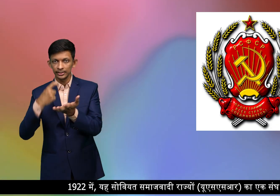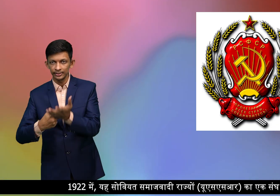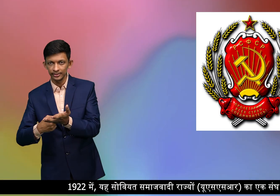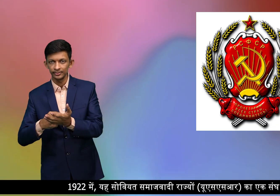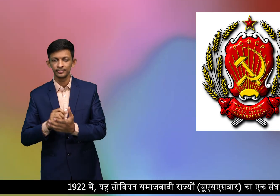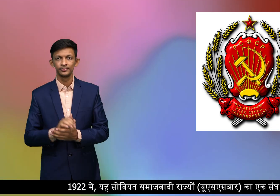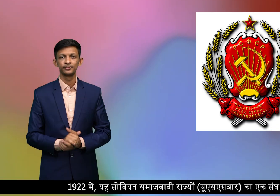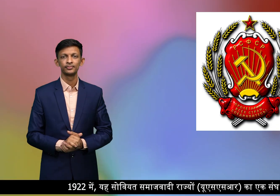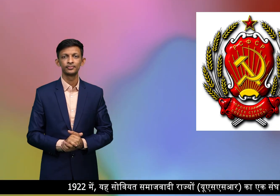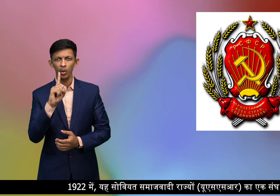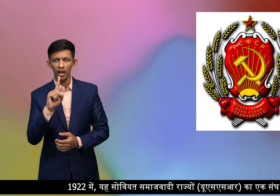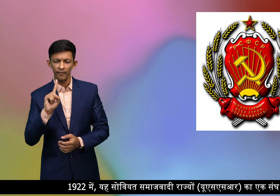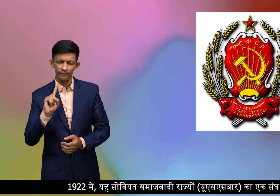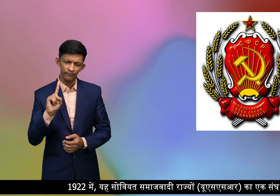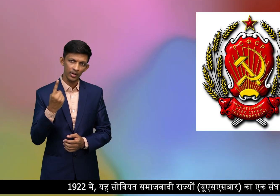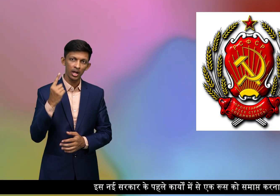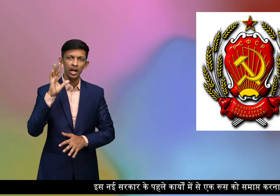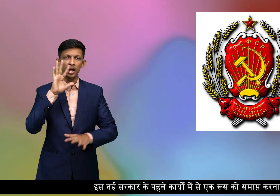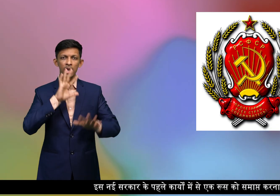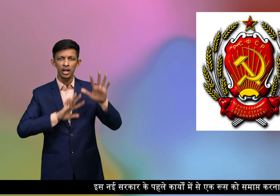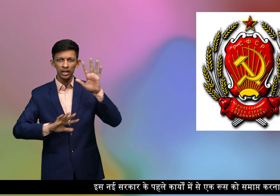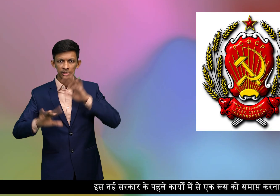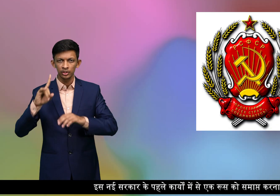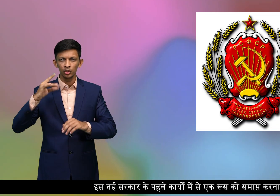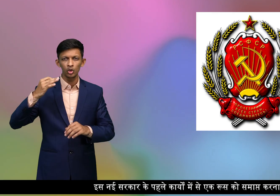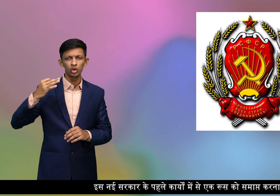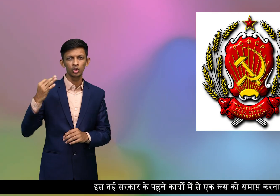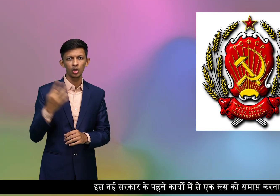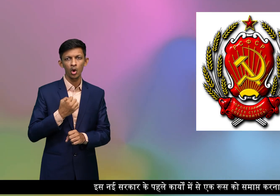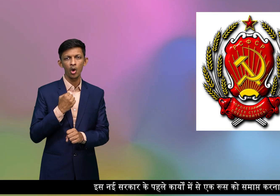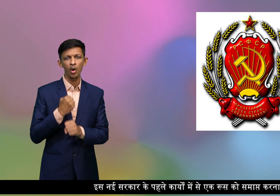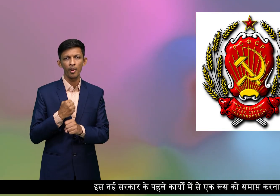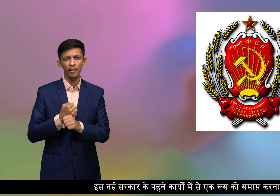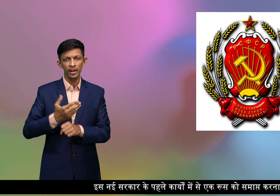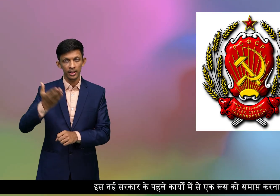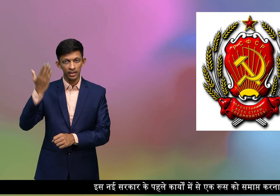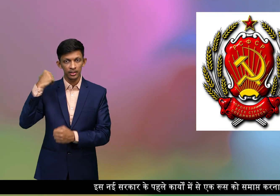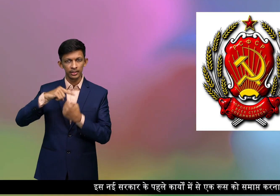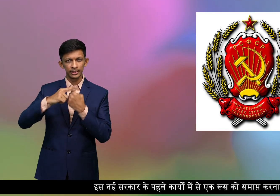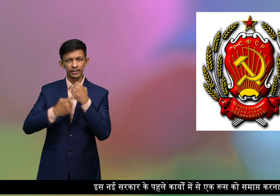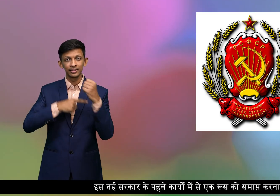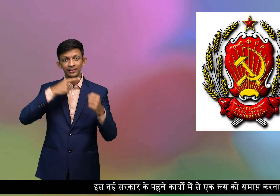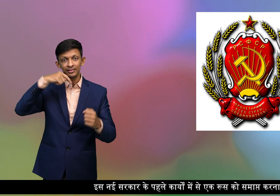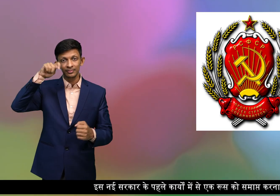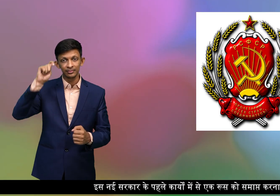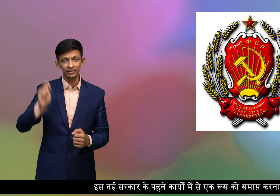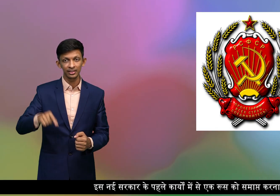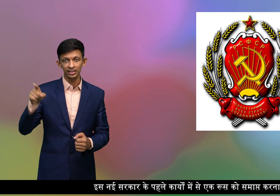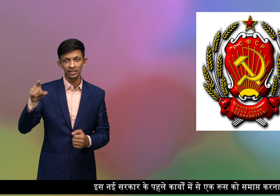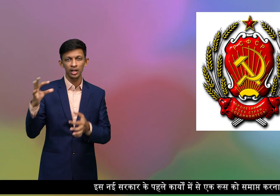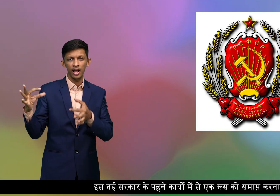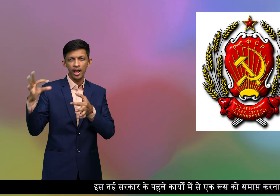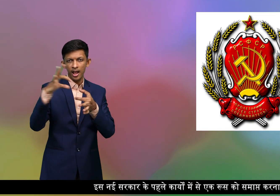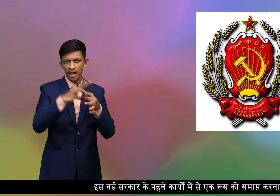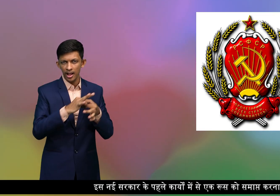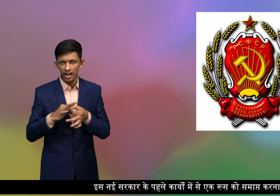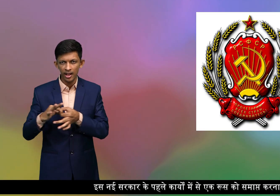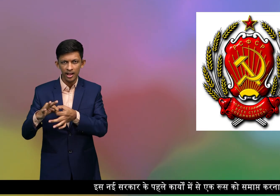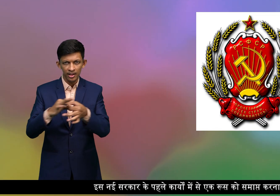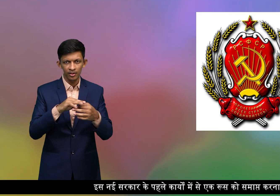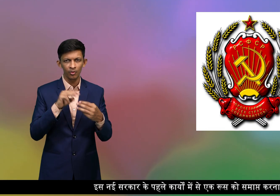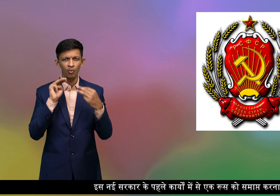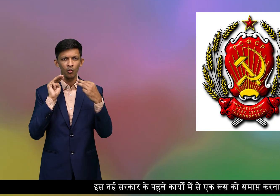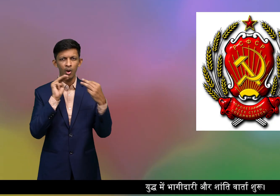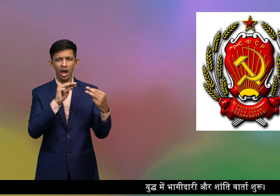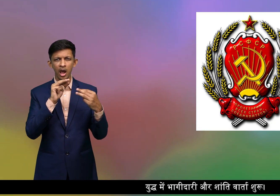USSR. One of the first acts of this new government was to end